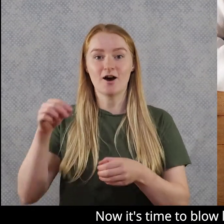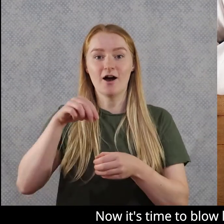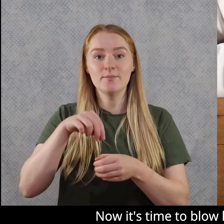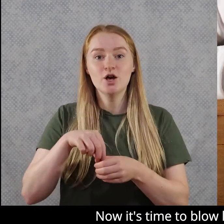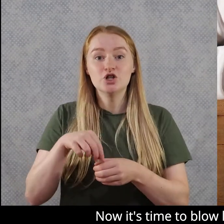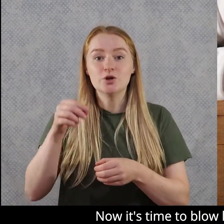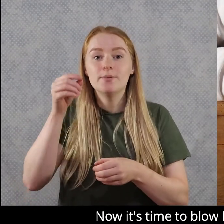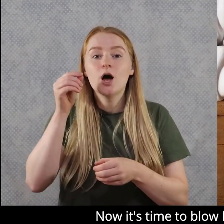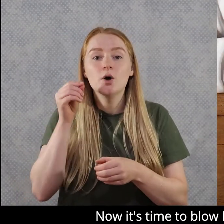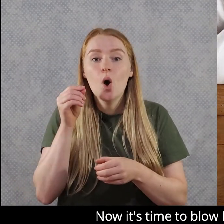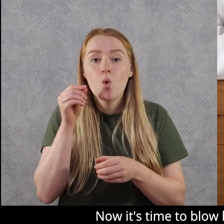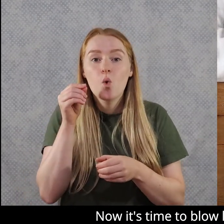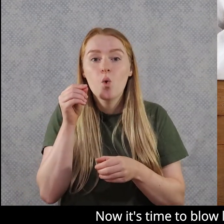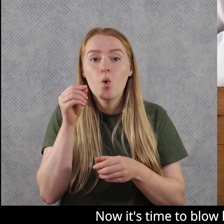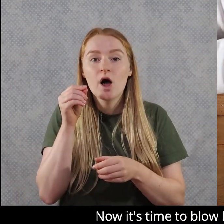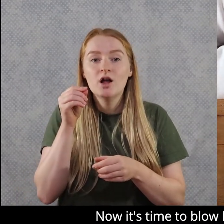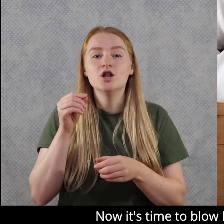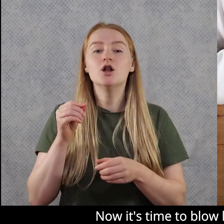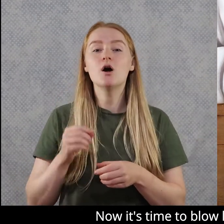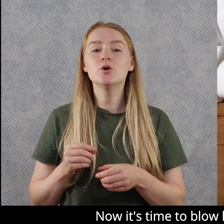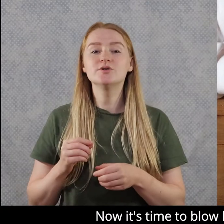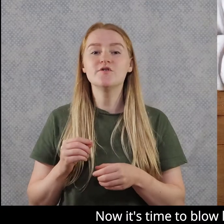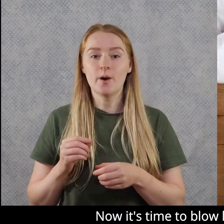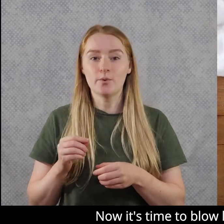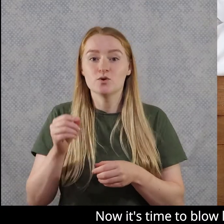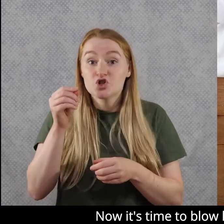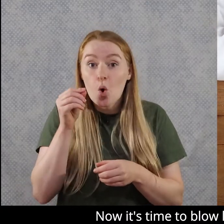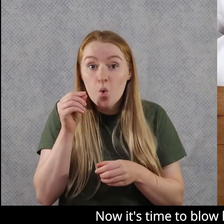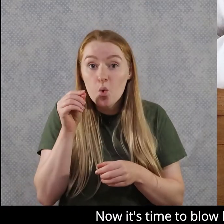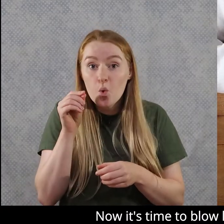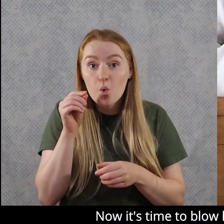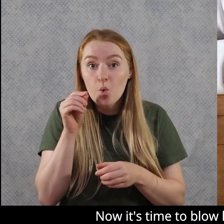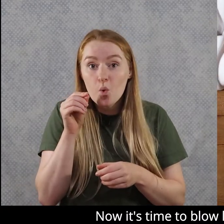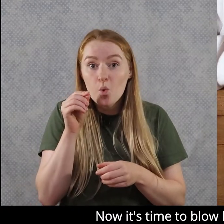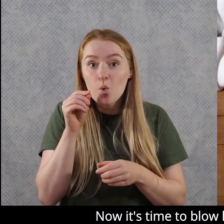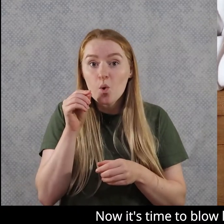Now it's time to blow loads of bubbles